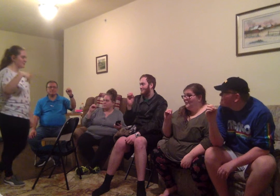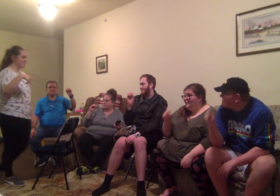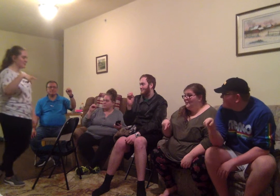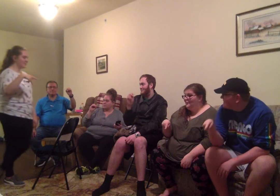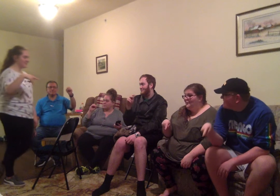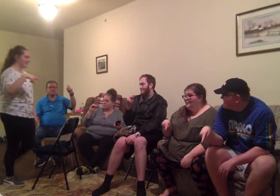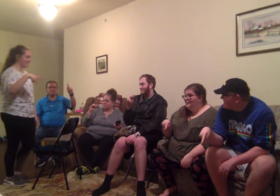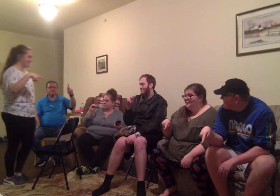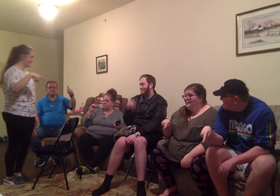P.